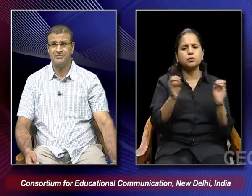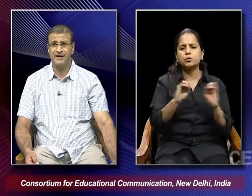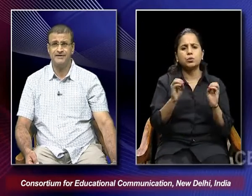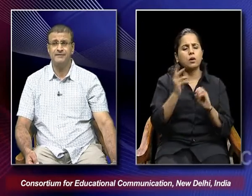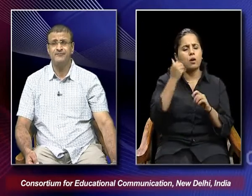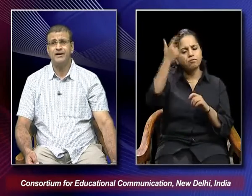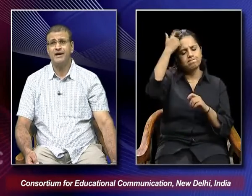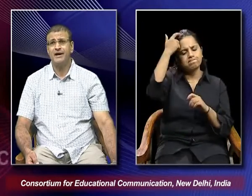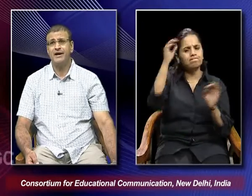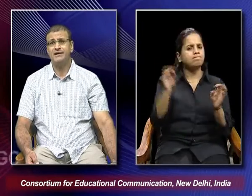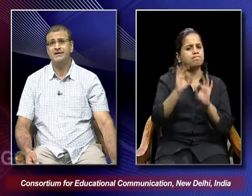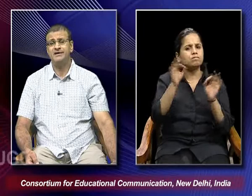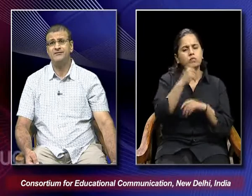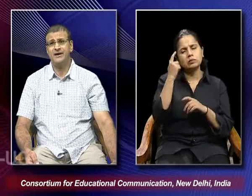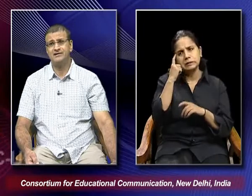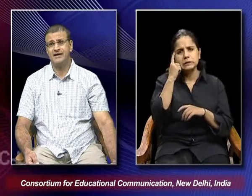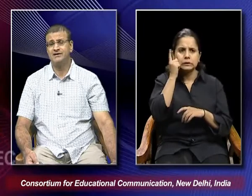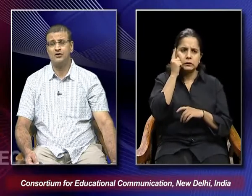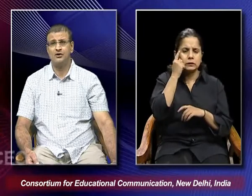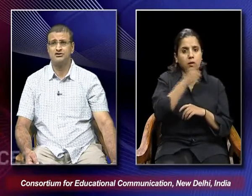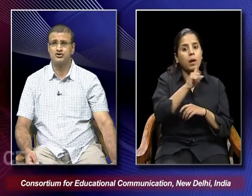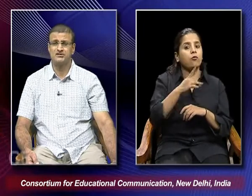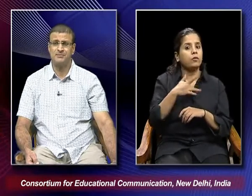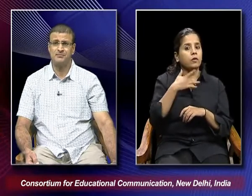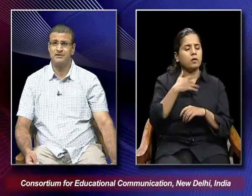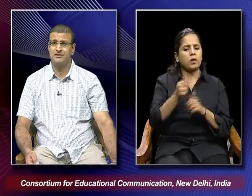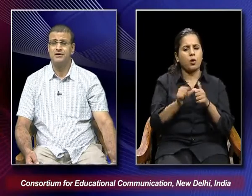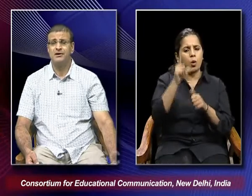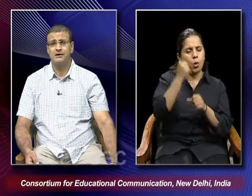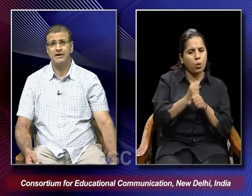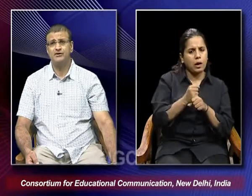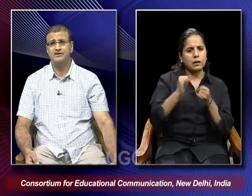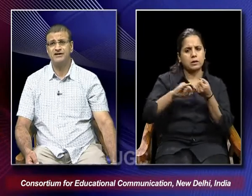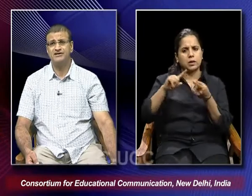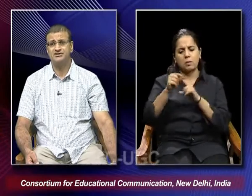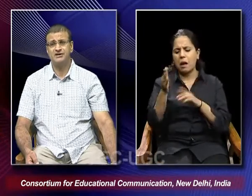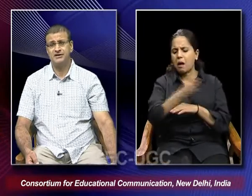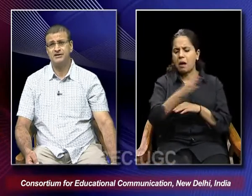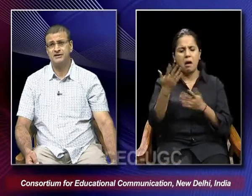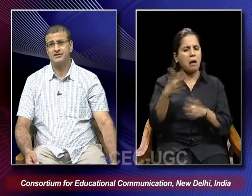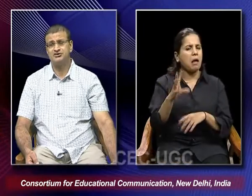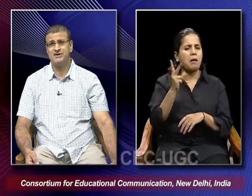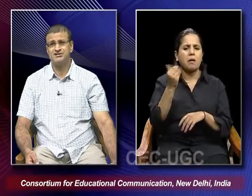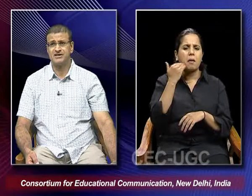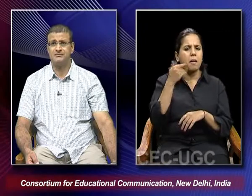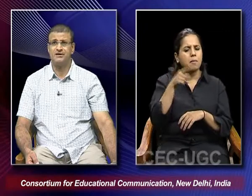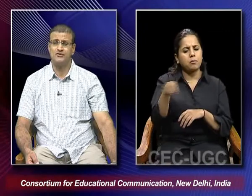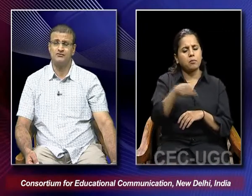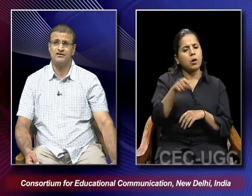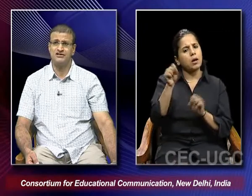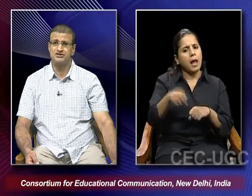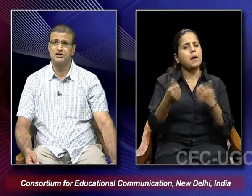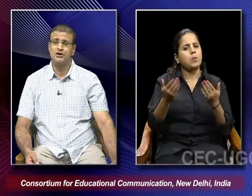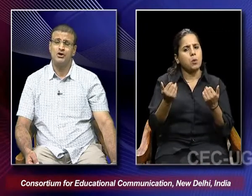his mind, and he felt that August or September, any of the days in these months can be one